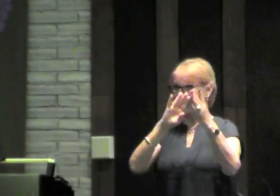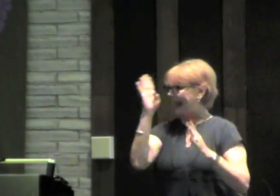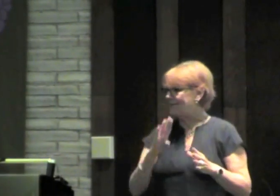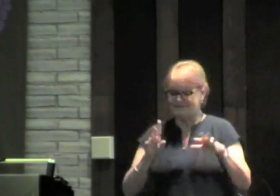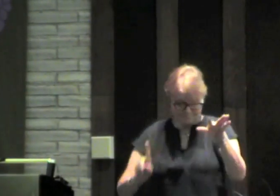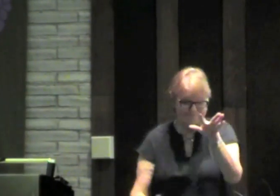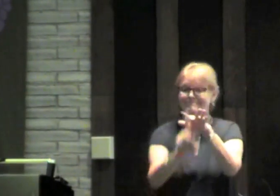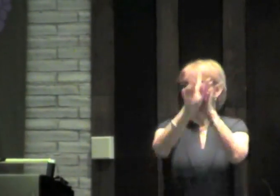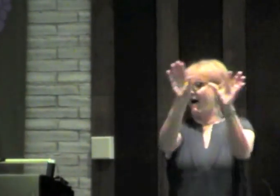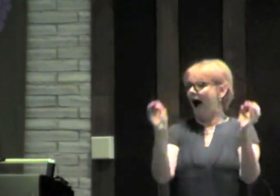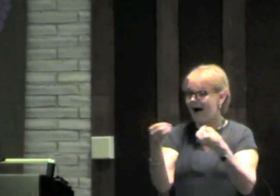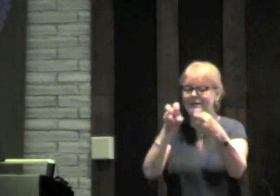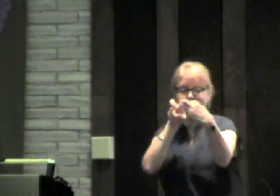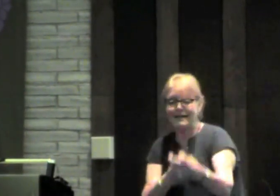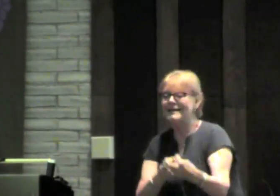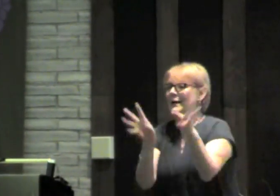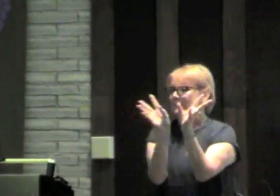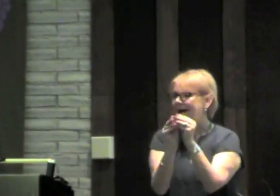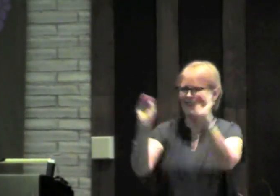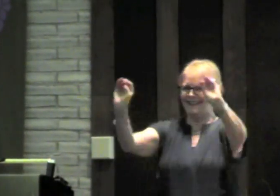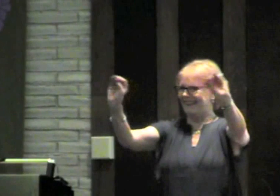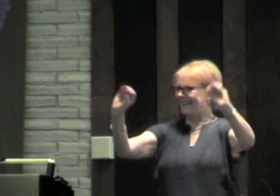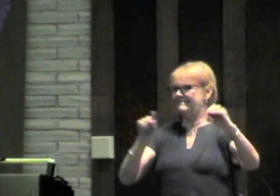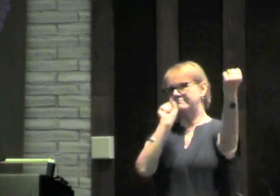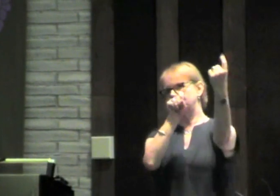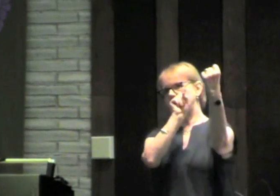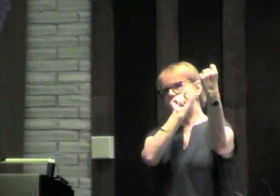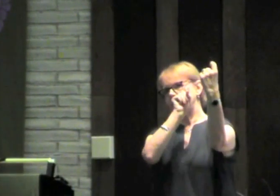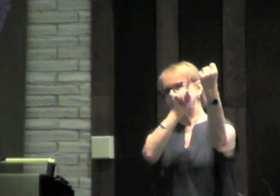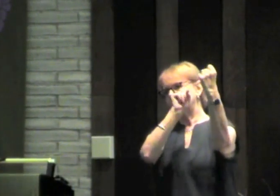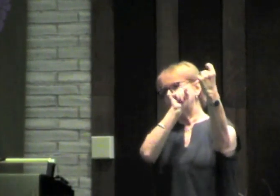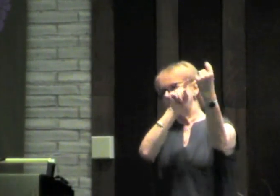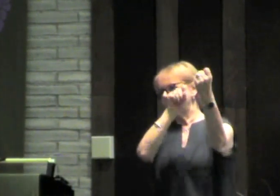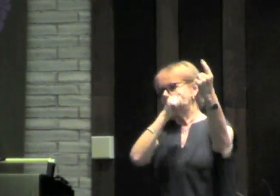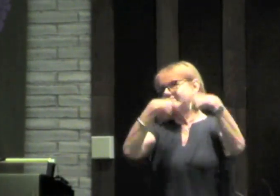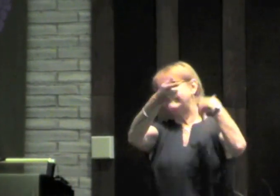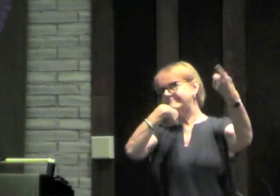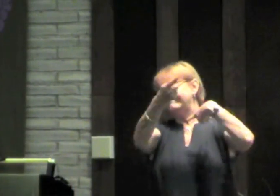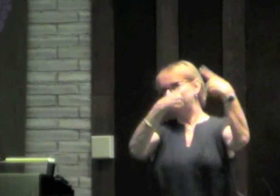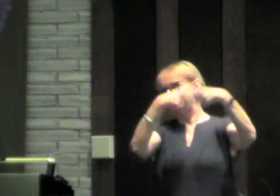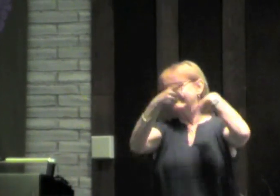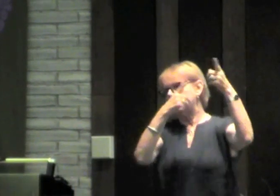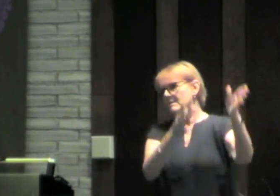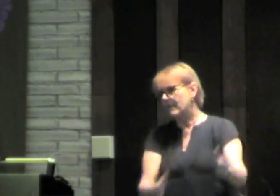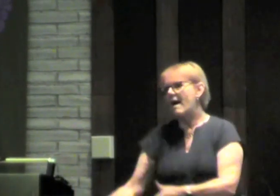So we corresponded. You know, I never ever went to her office. We never had to sit down face to face. We just